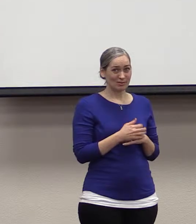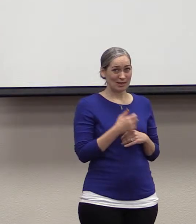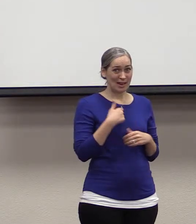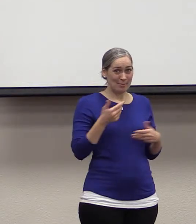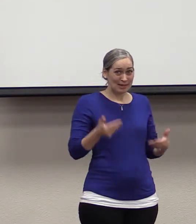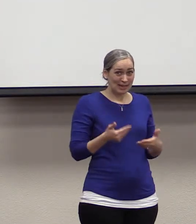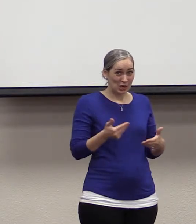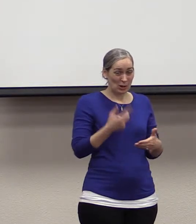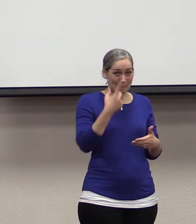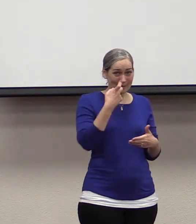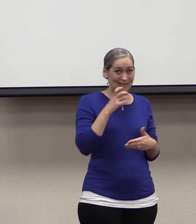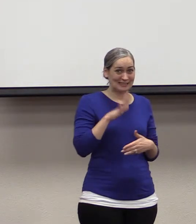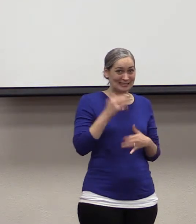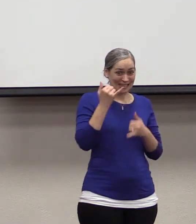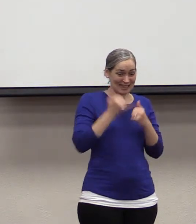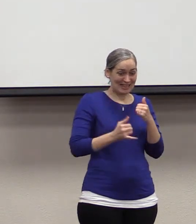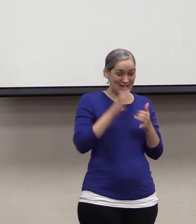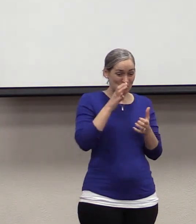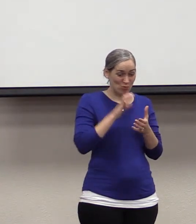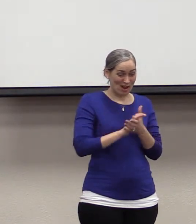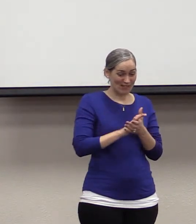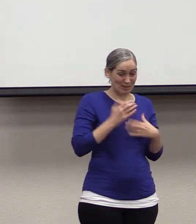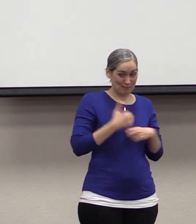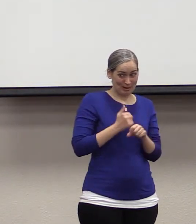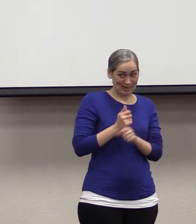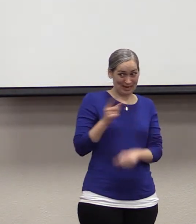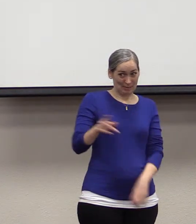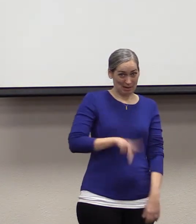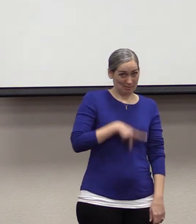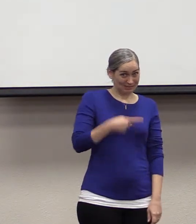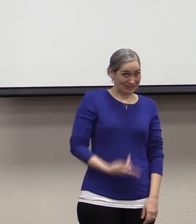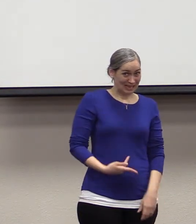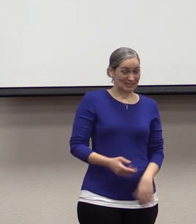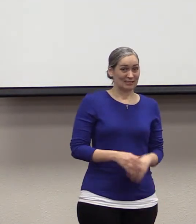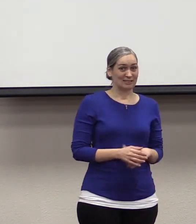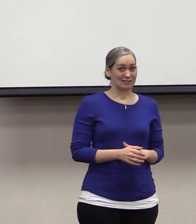I'm here because his last wife upset him.